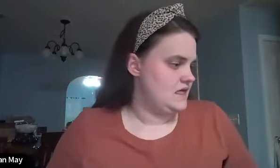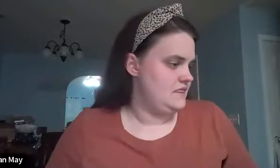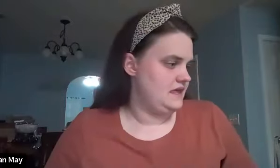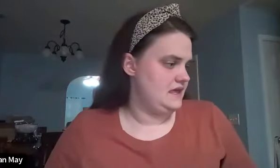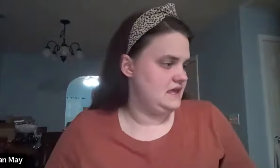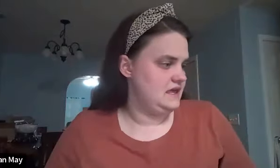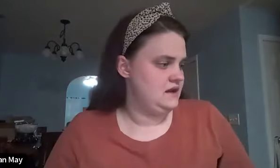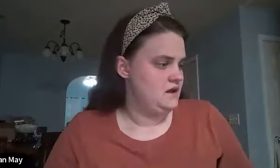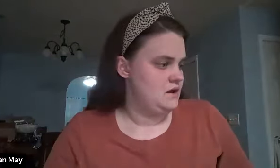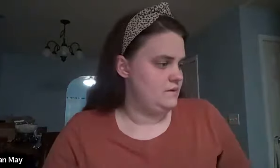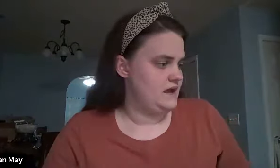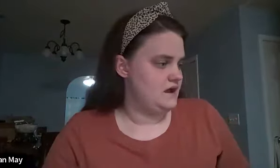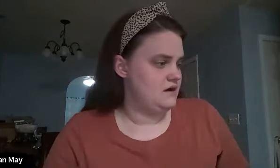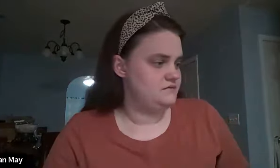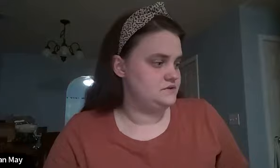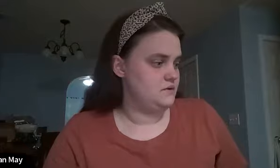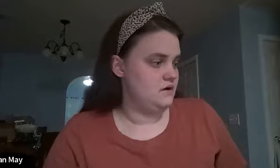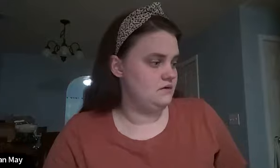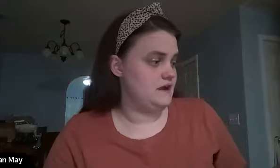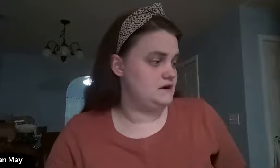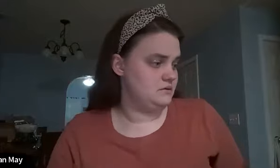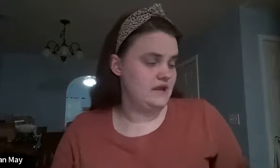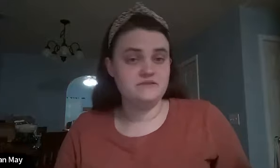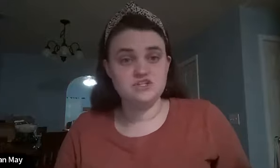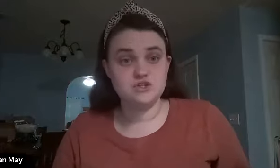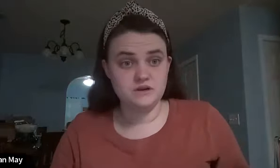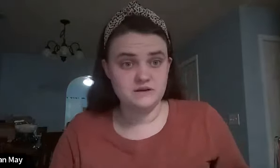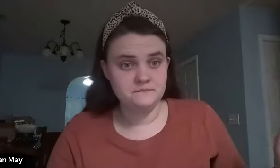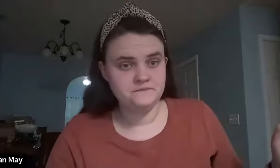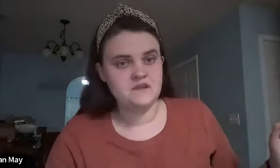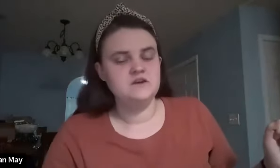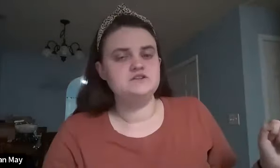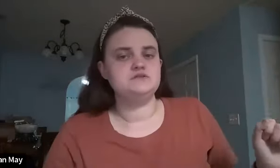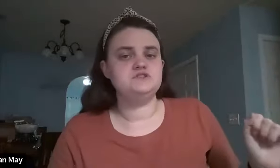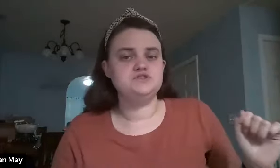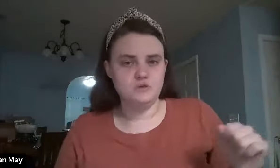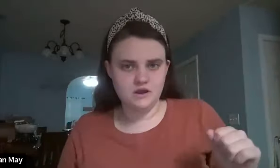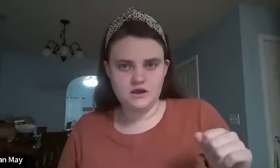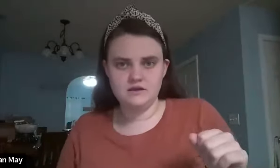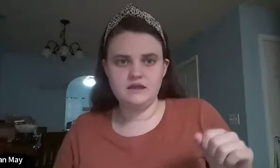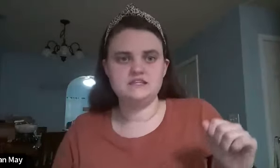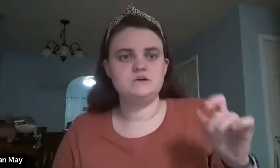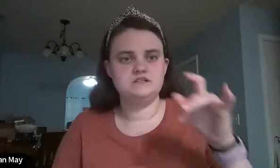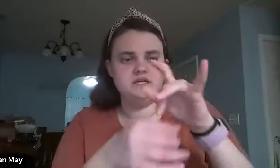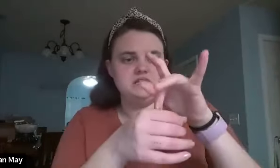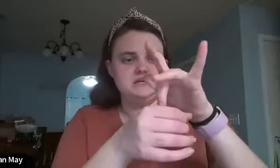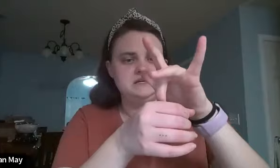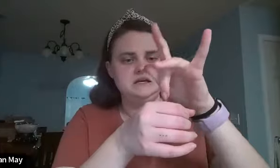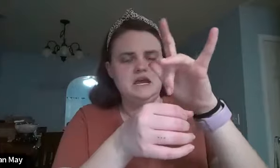And then we have our final one we have is soda. So soda is going to be,